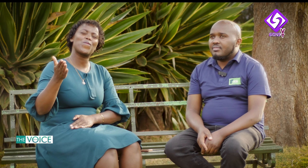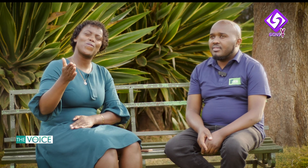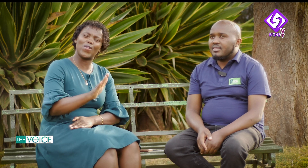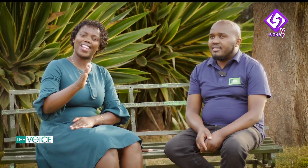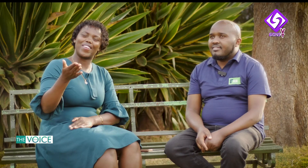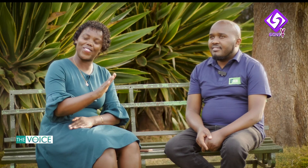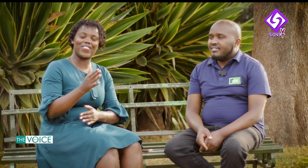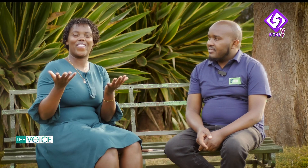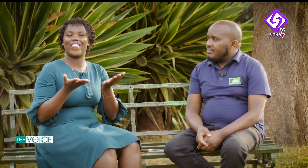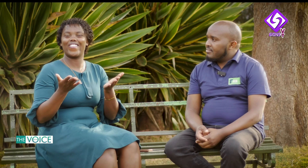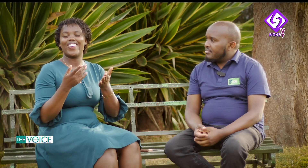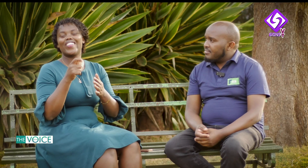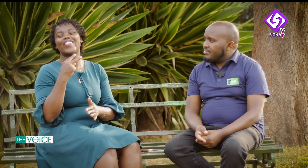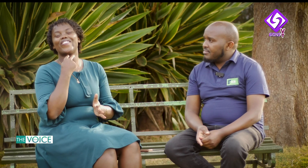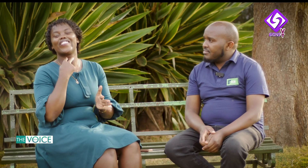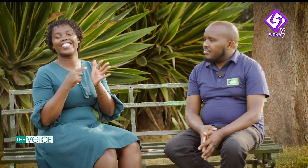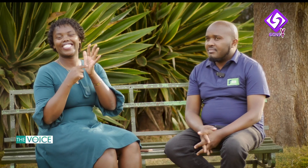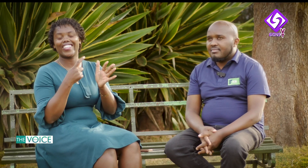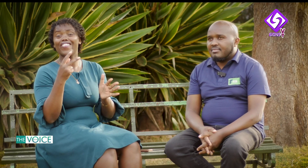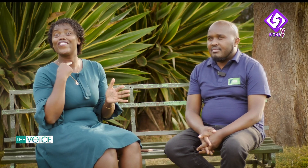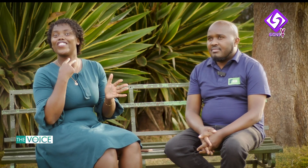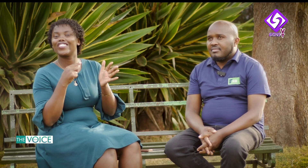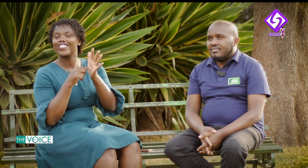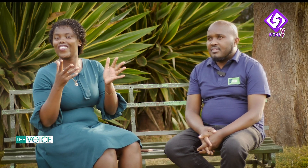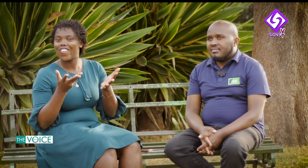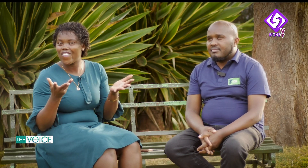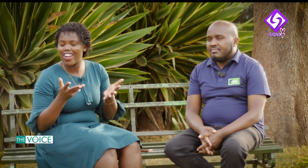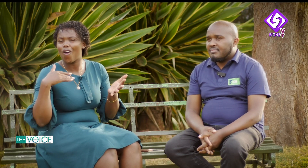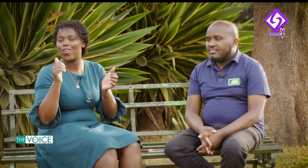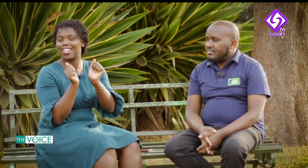Hello viewers, welcome back to The Voice Show.